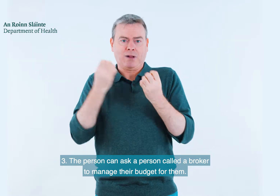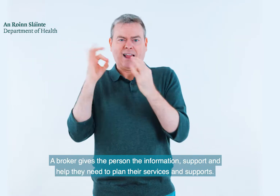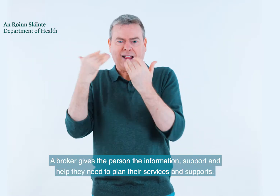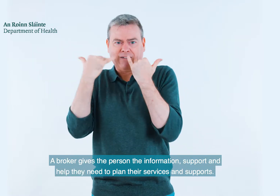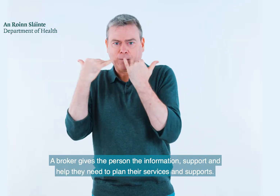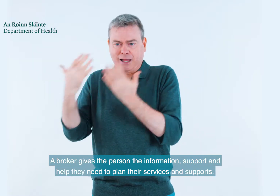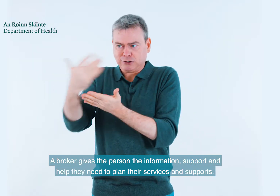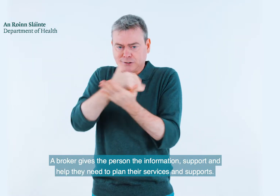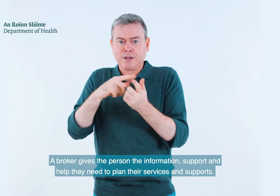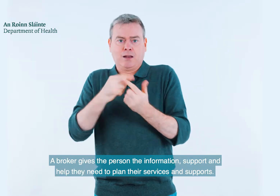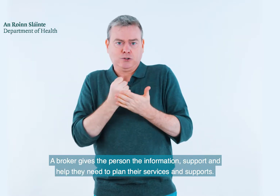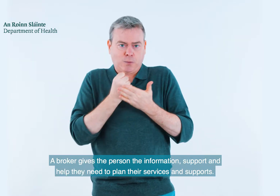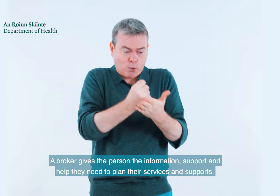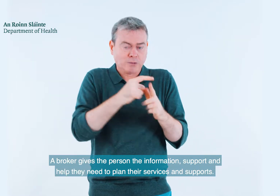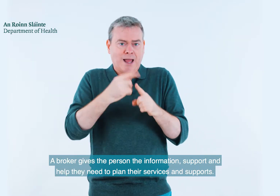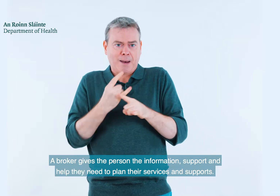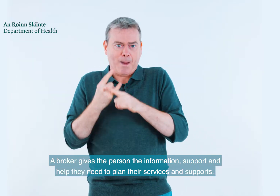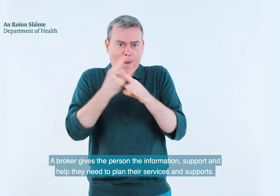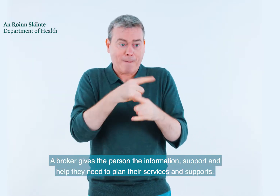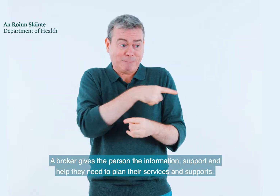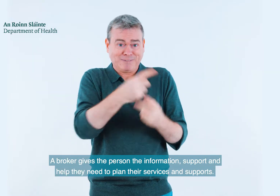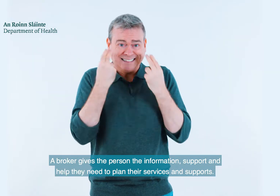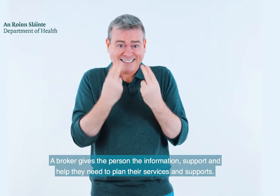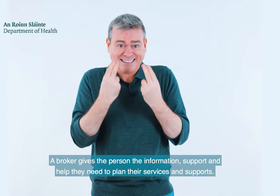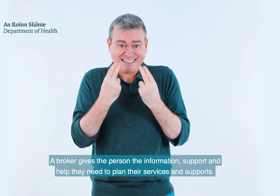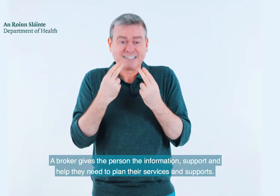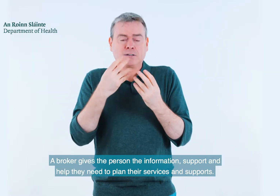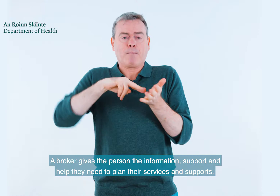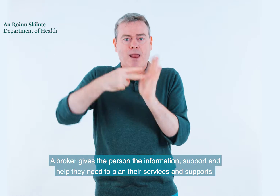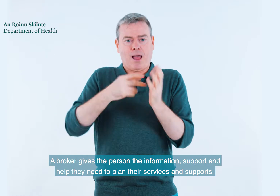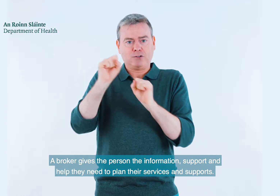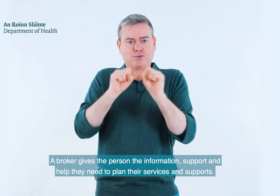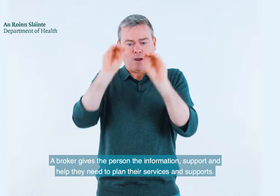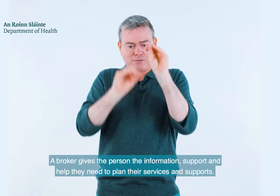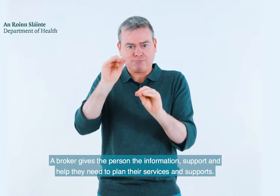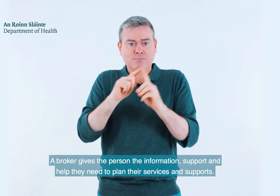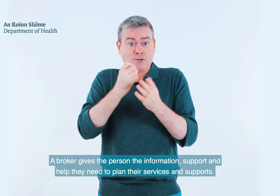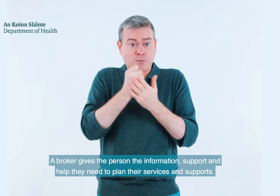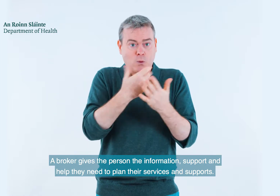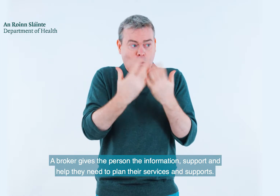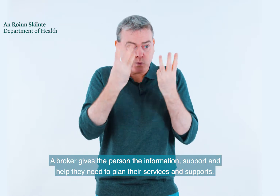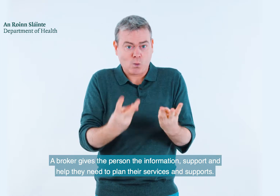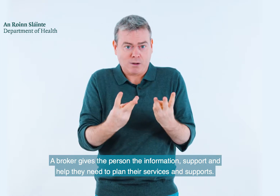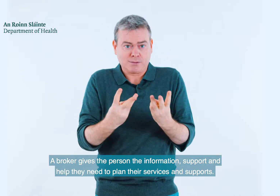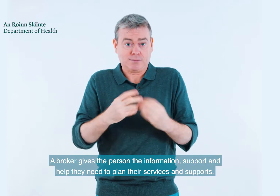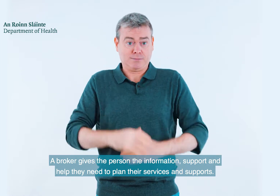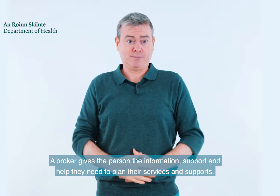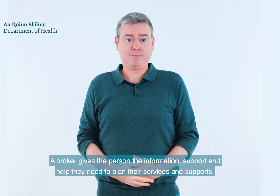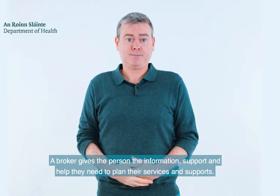A broker gives the person the information, support and help they need to plan their services and supports.